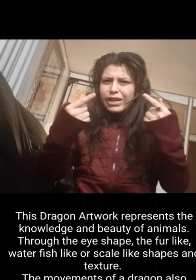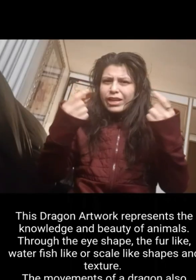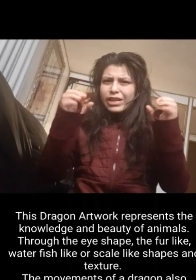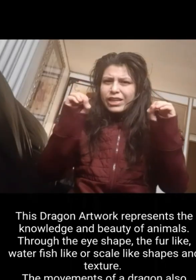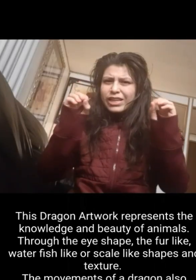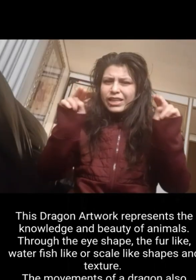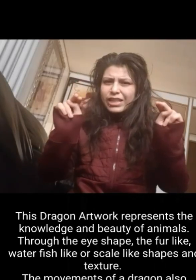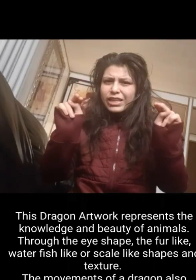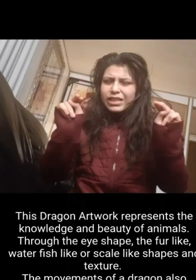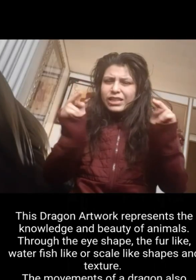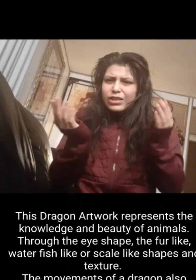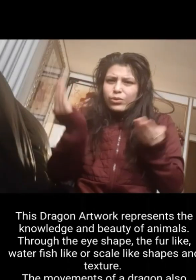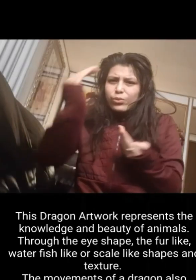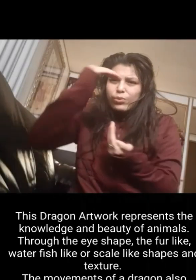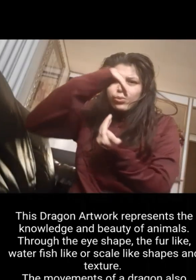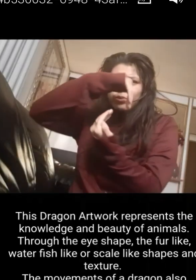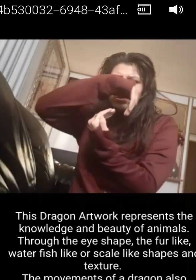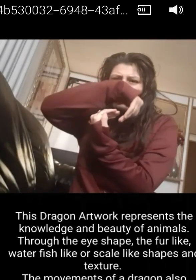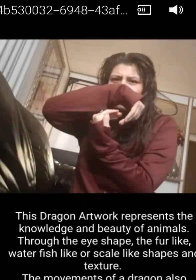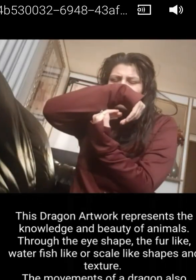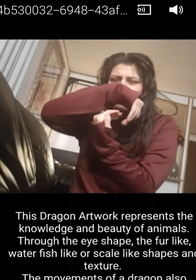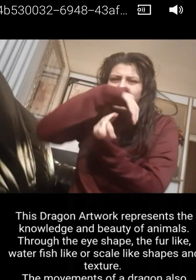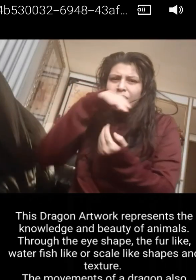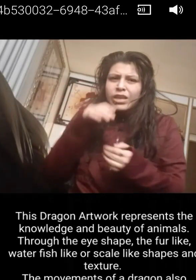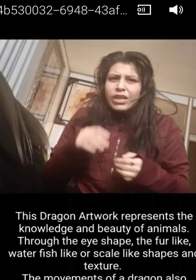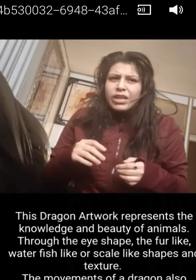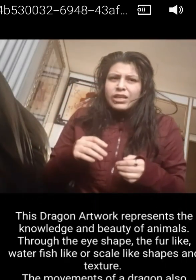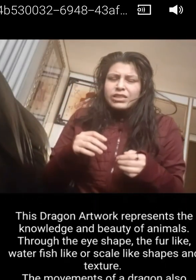So now it is no longer art